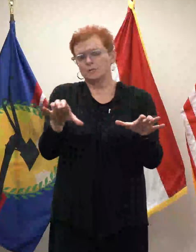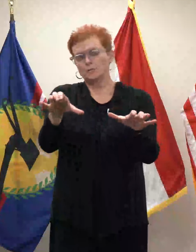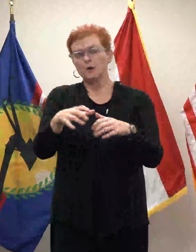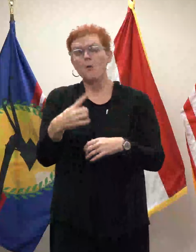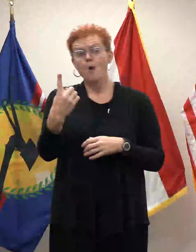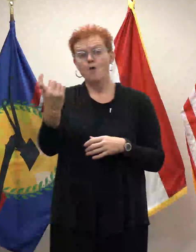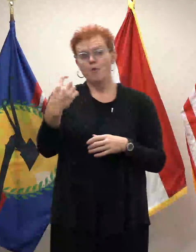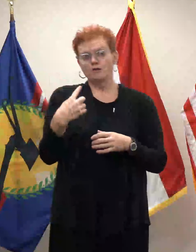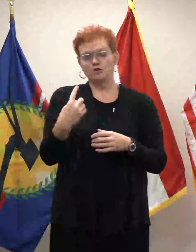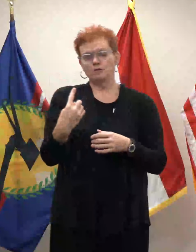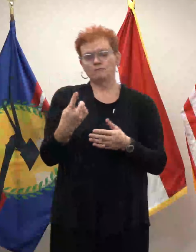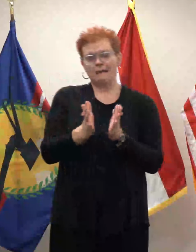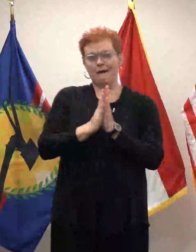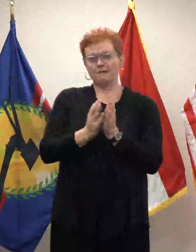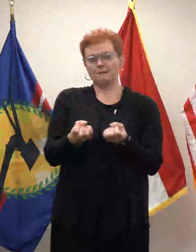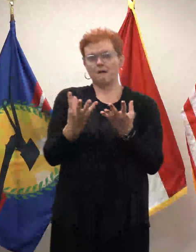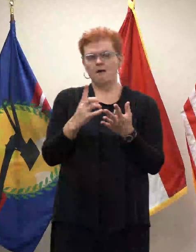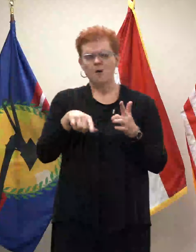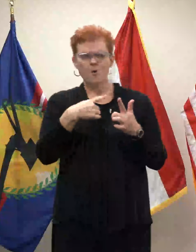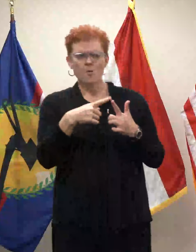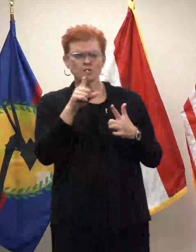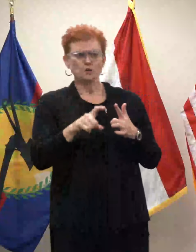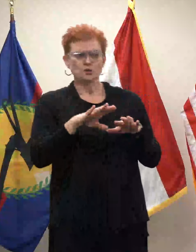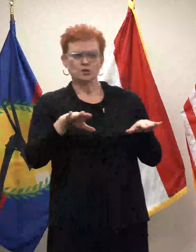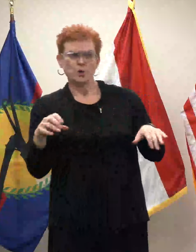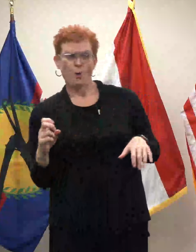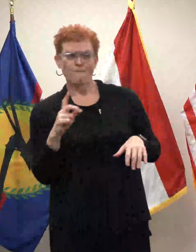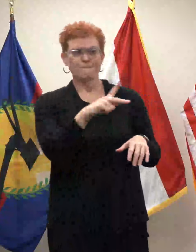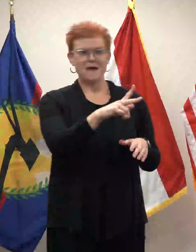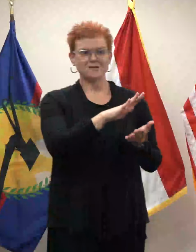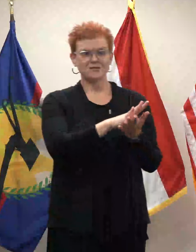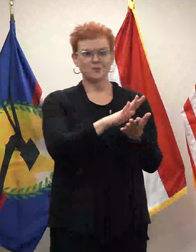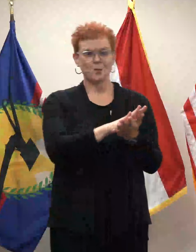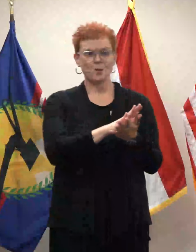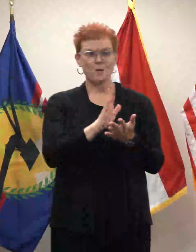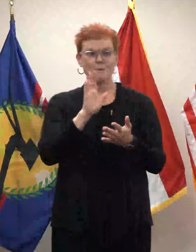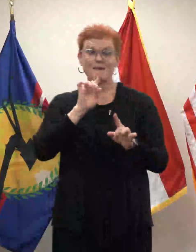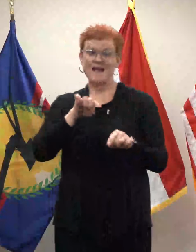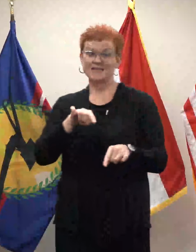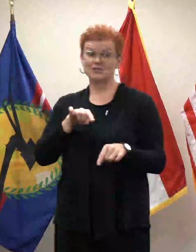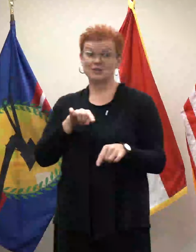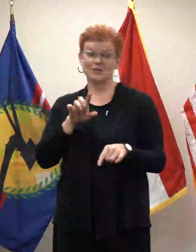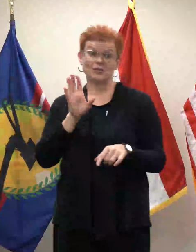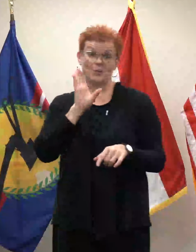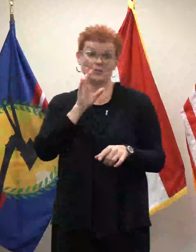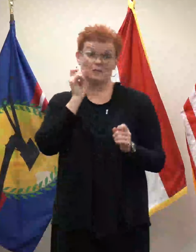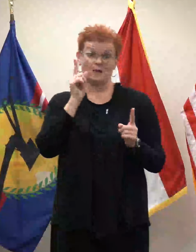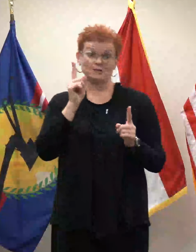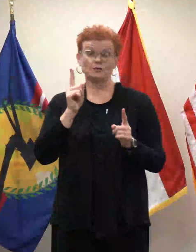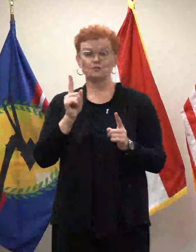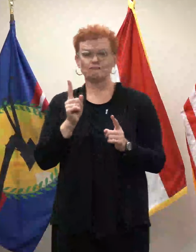questions that I get asked a lot is, when should children return to school? My answer is going to surprise you. Right